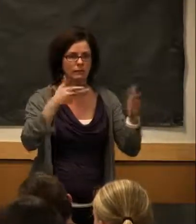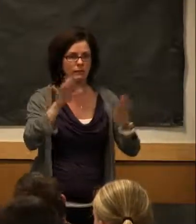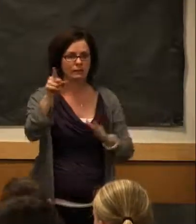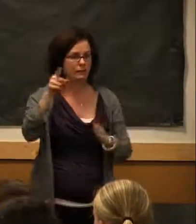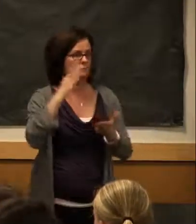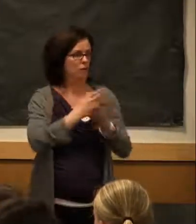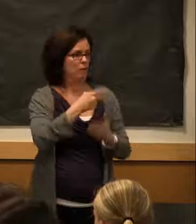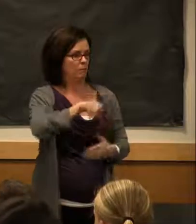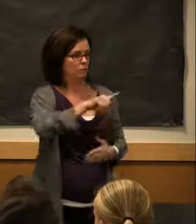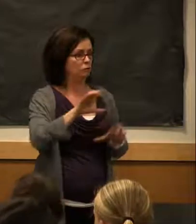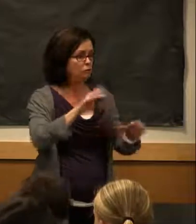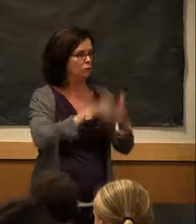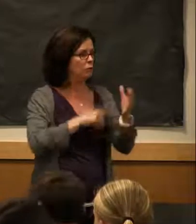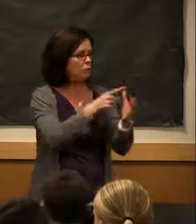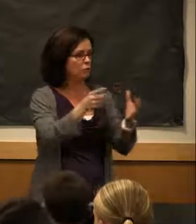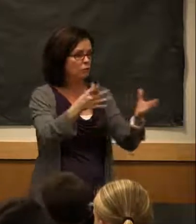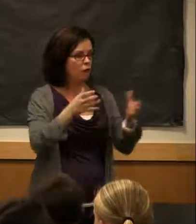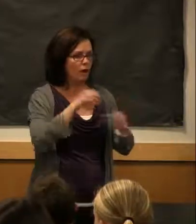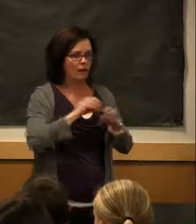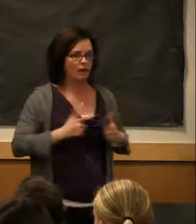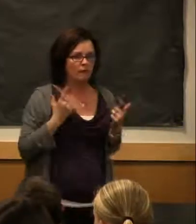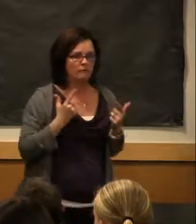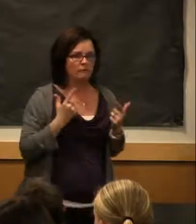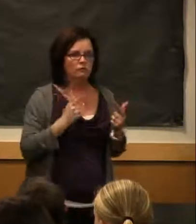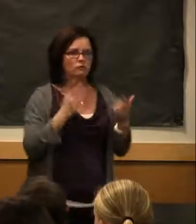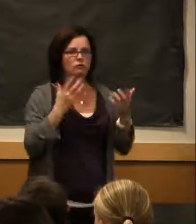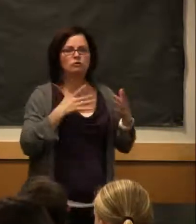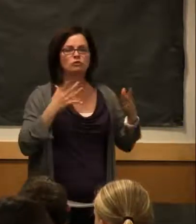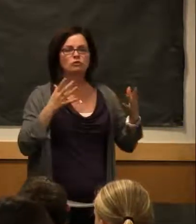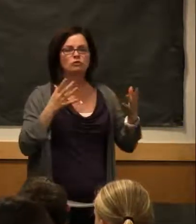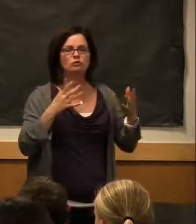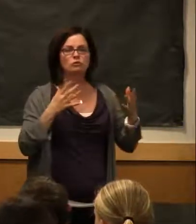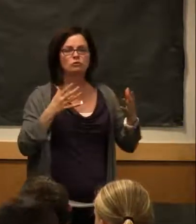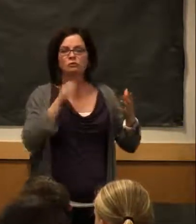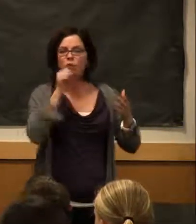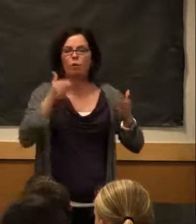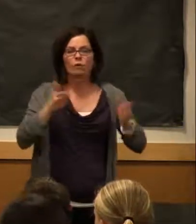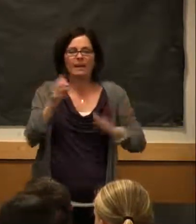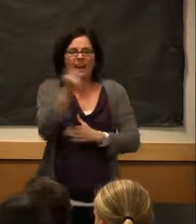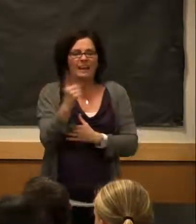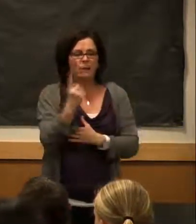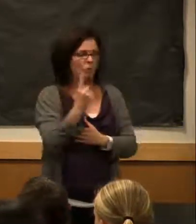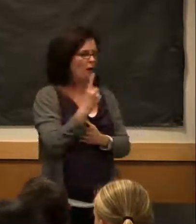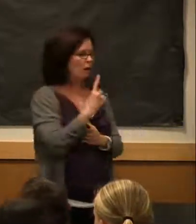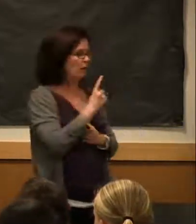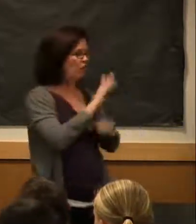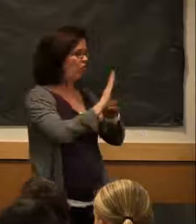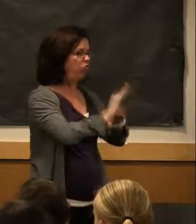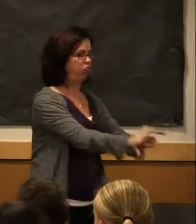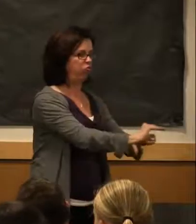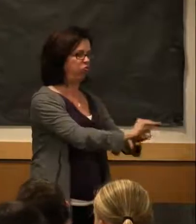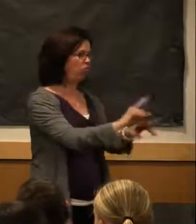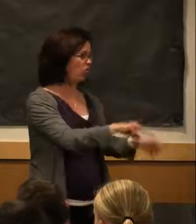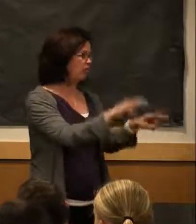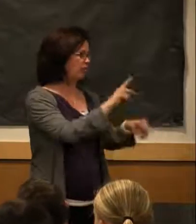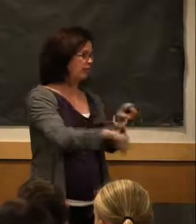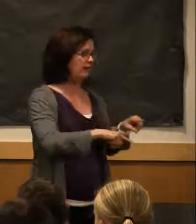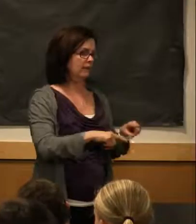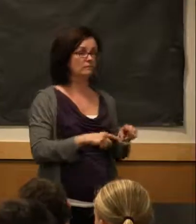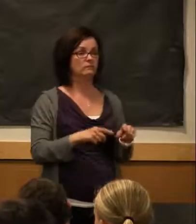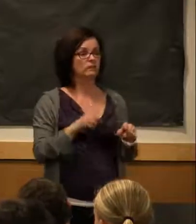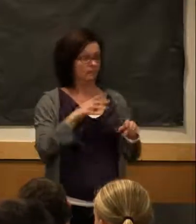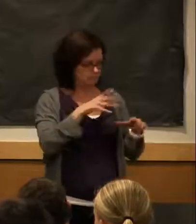in life, and you don't let anybody talk you down. And if you do that profession until you don't like to do it